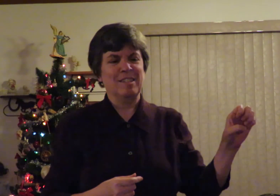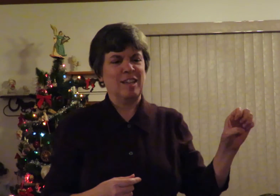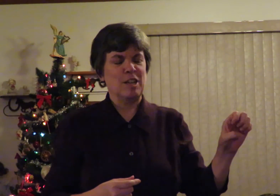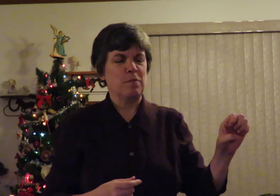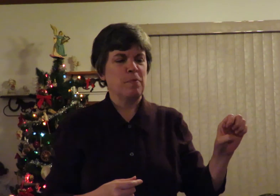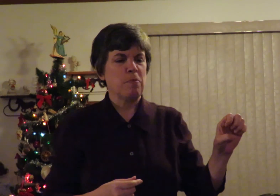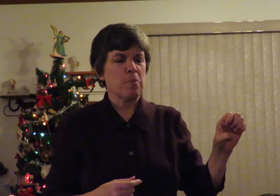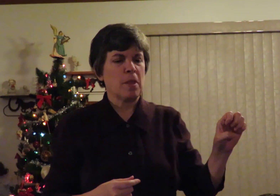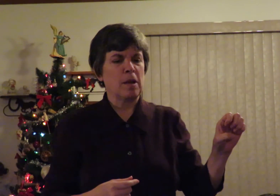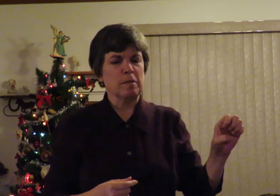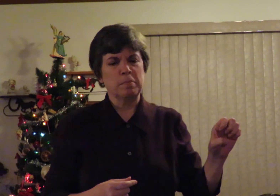Okay,